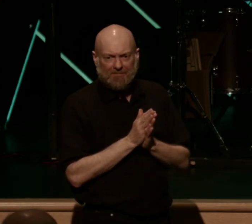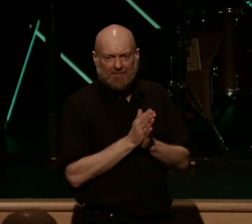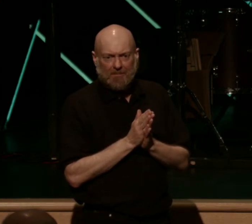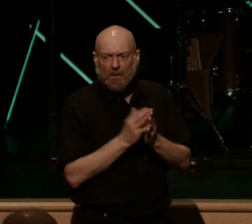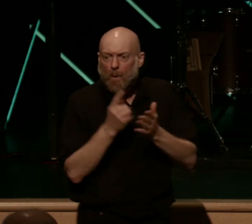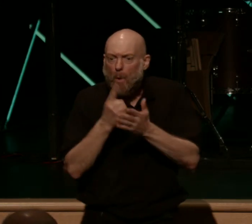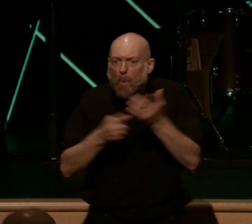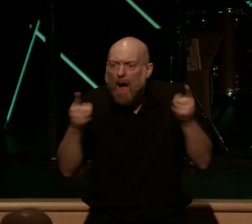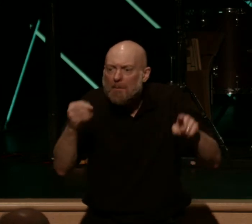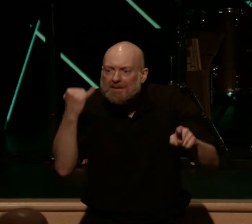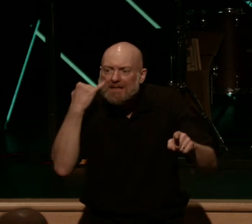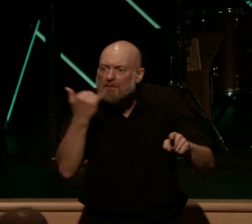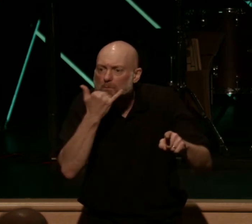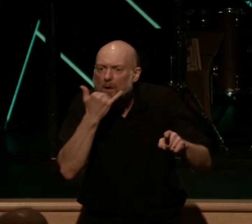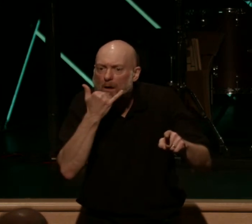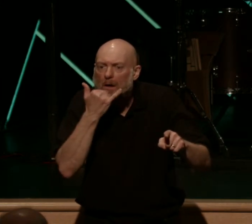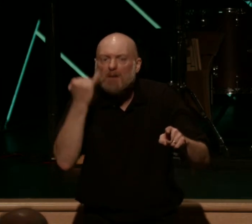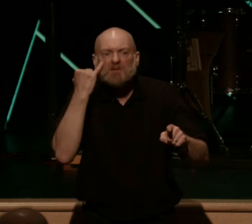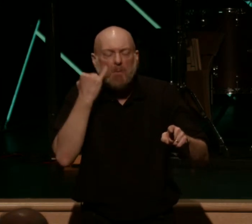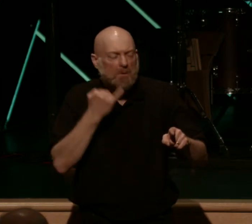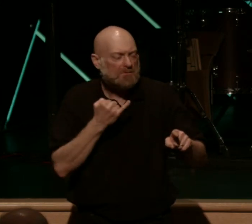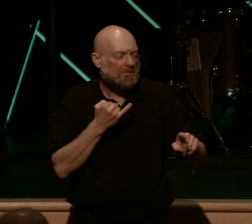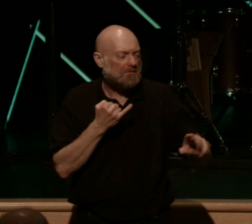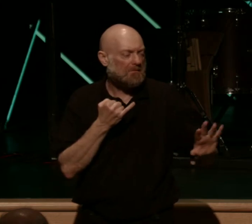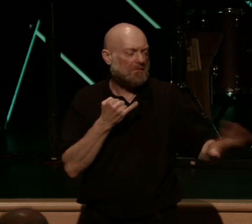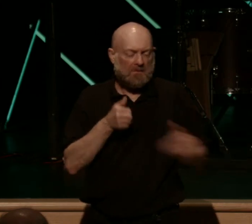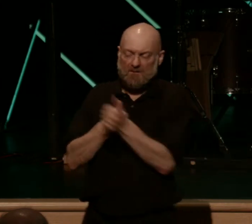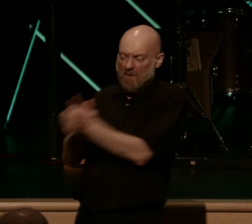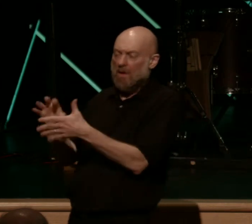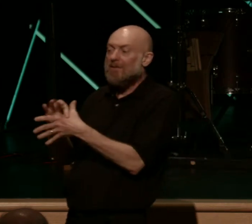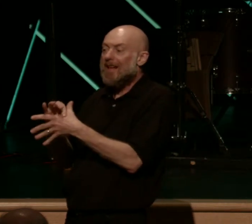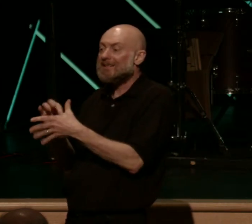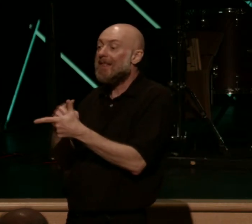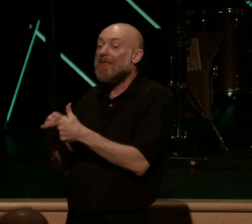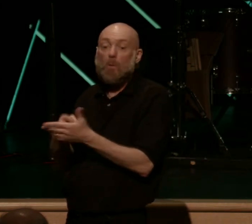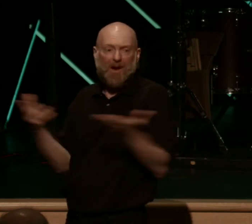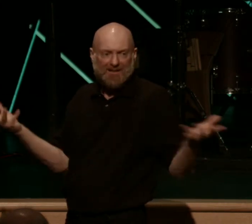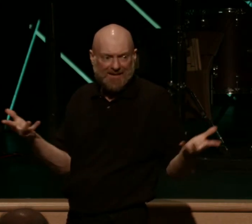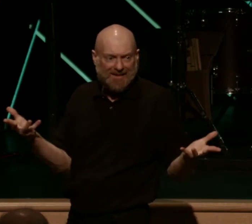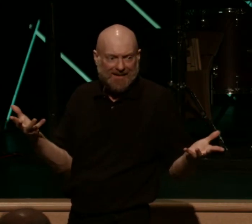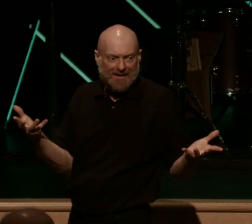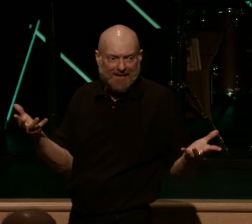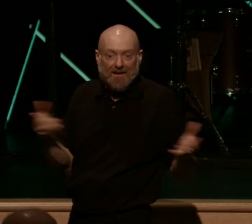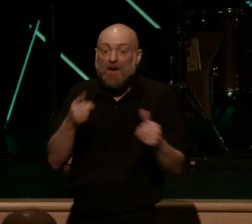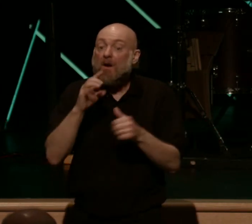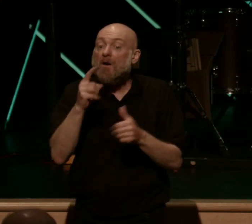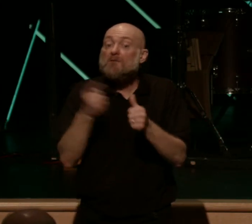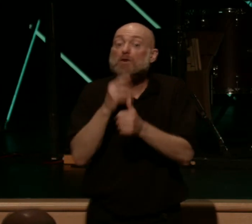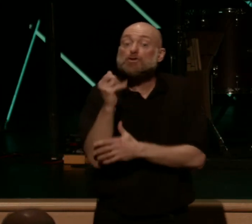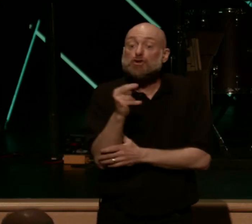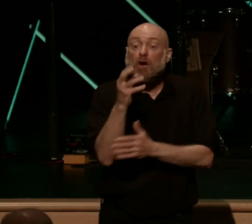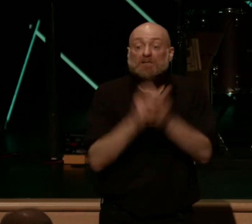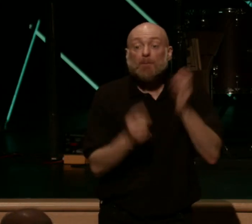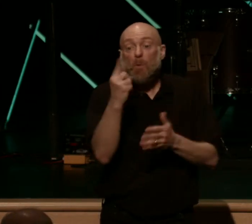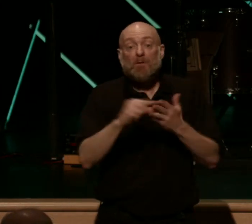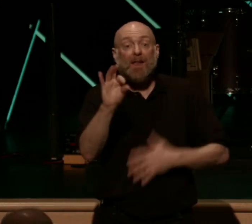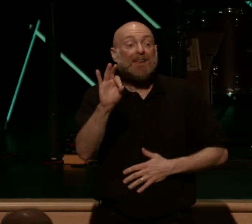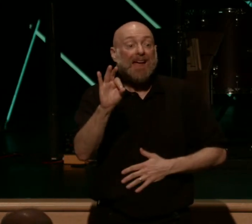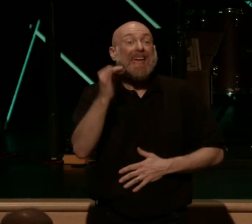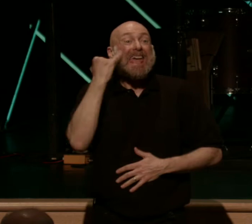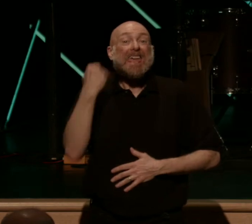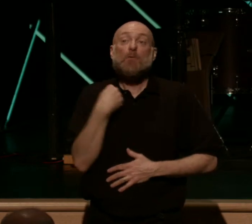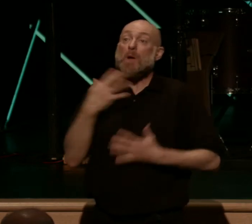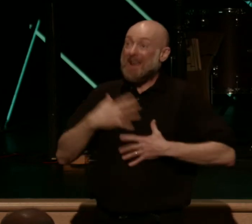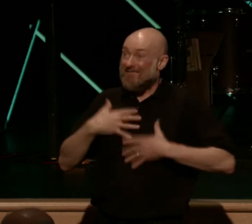if we don't, and we give ourselves over to the flesh? We need to do this. 1 John 1:9. "If we confess